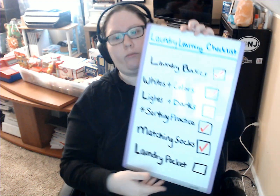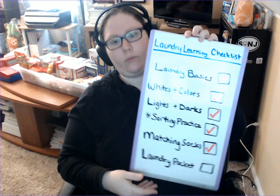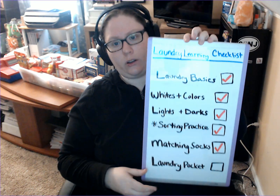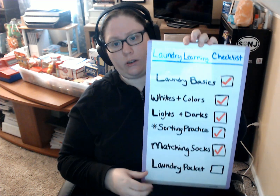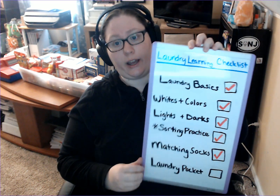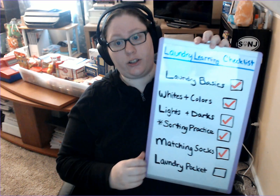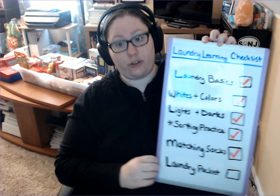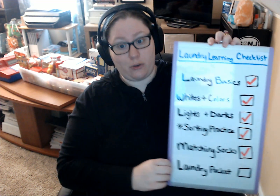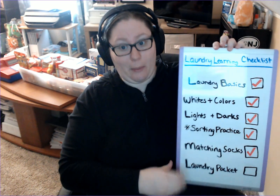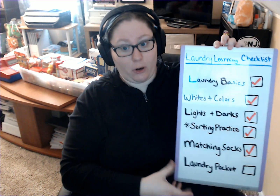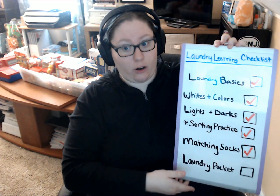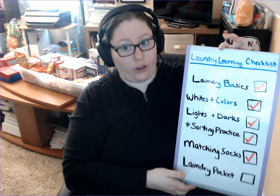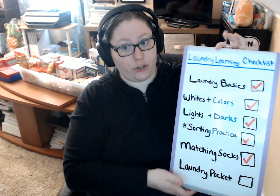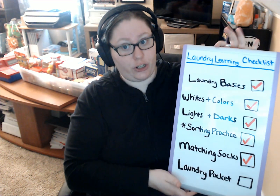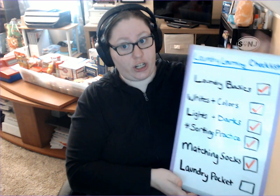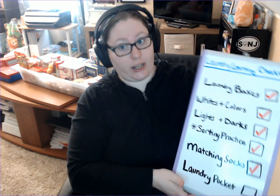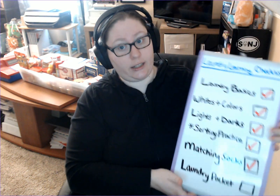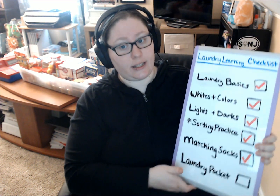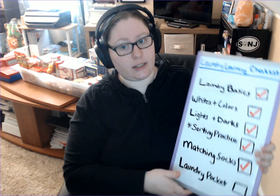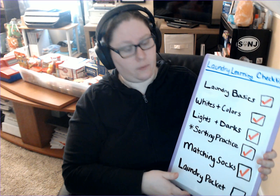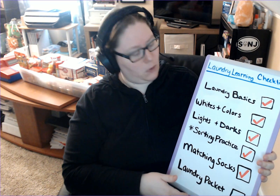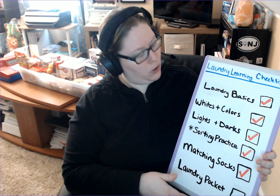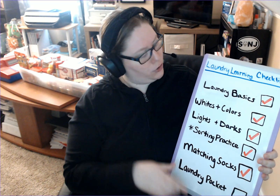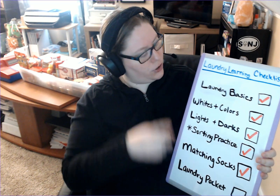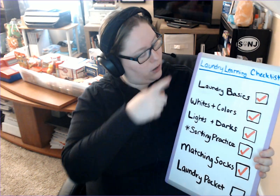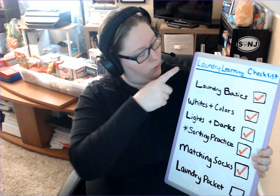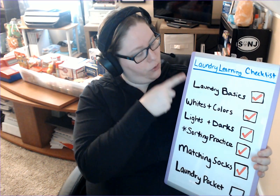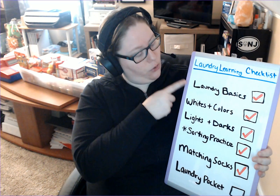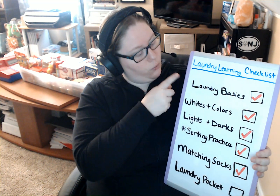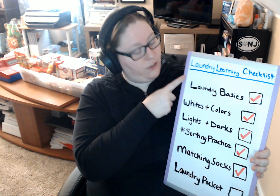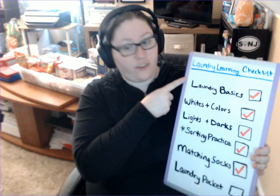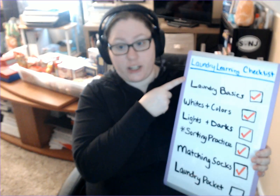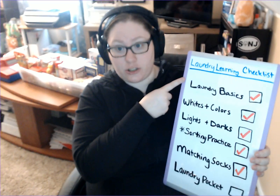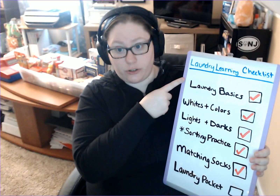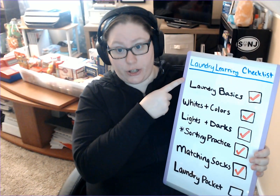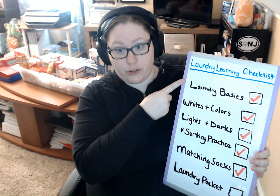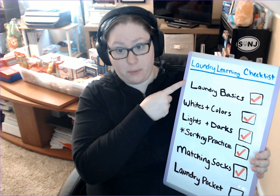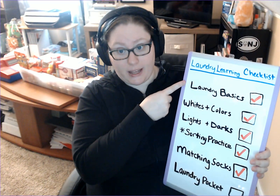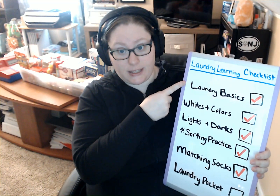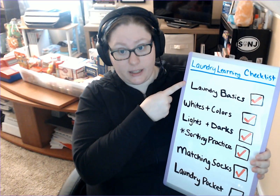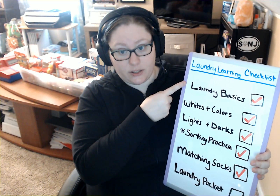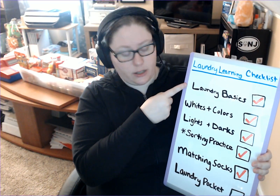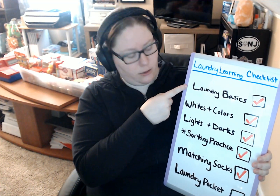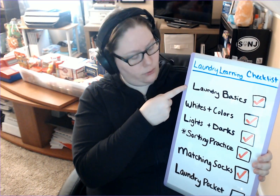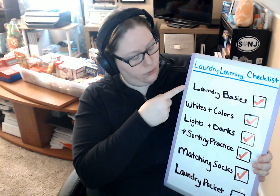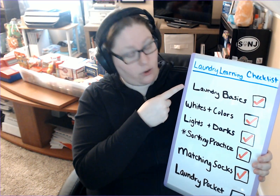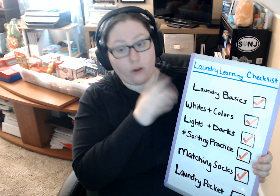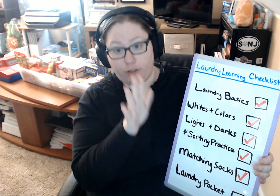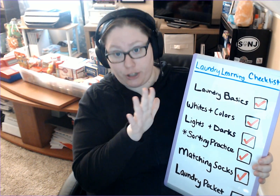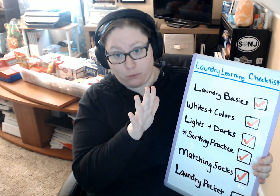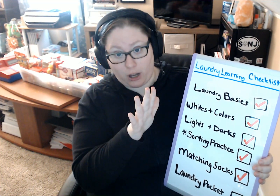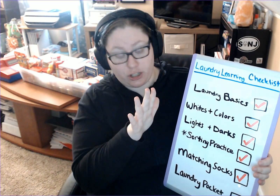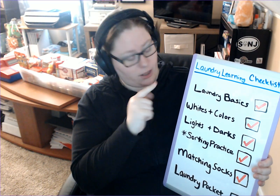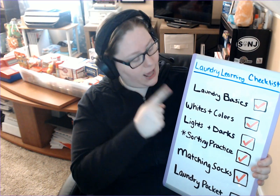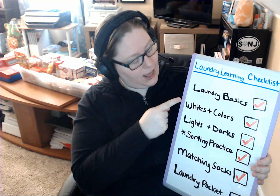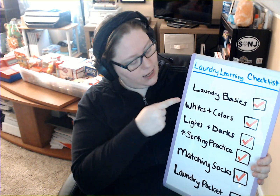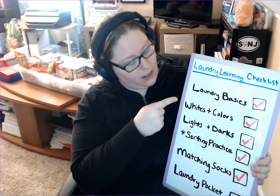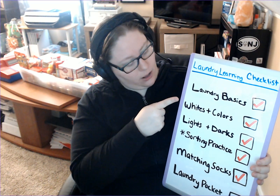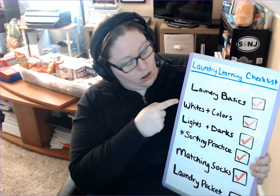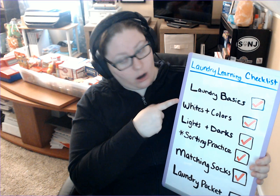Okay, so do you remember our laundry checklist? So we finished laundry basics. Hopefully you watched that. Our whites